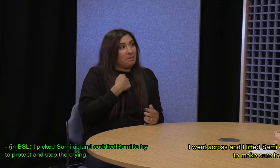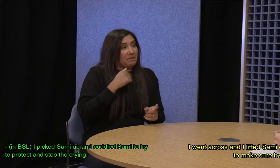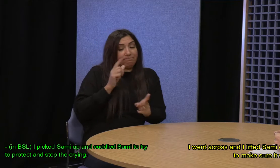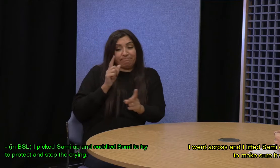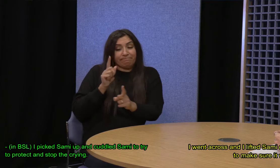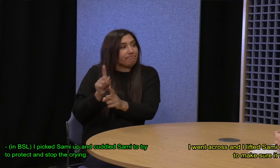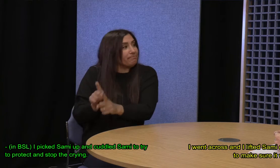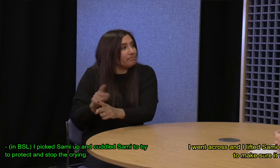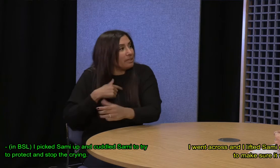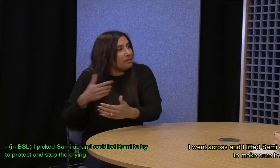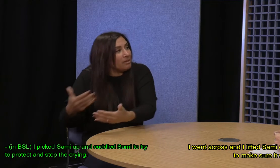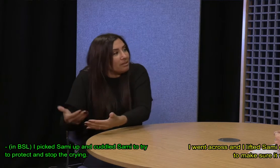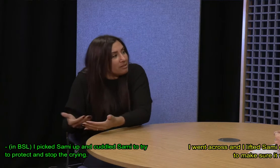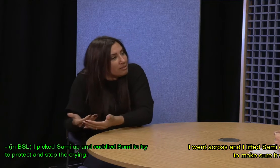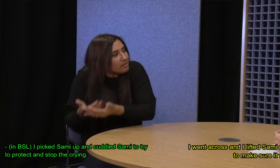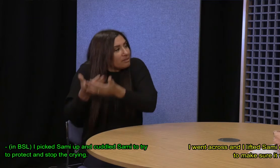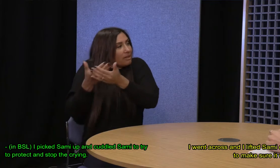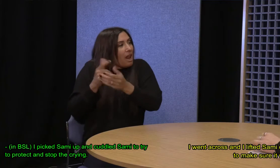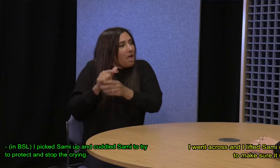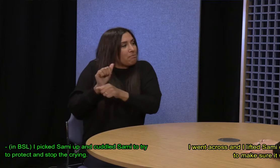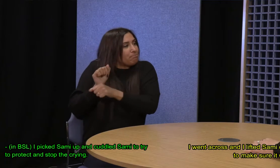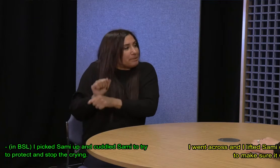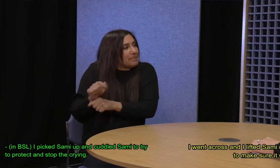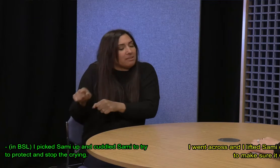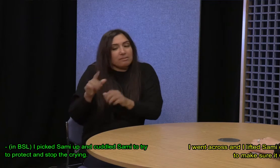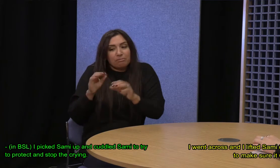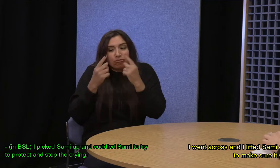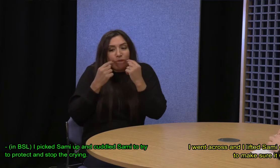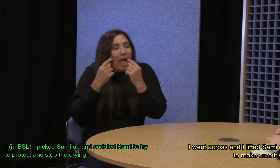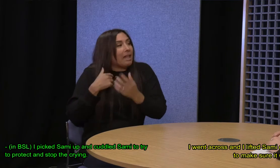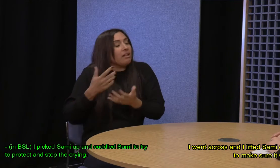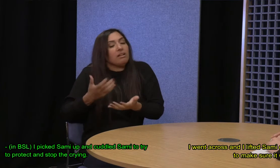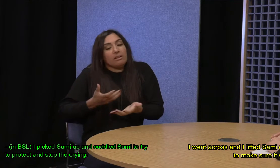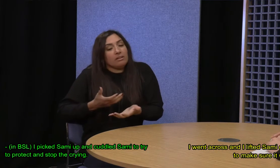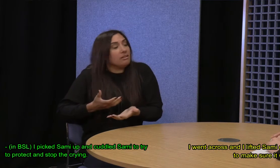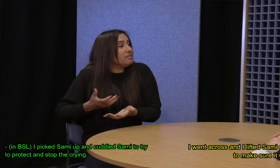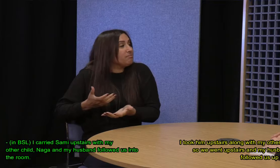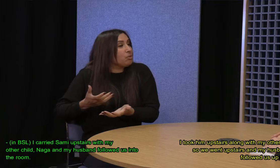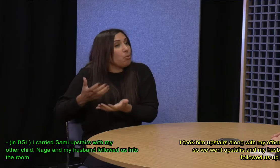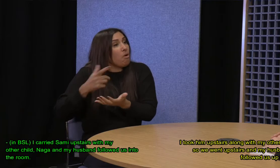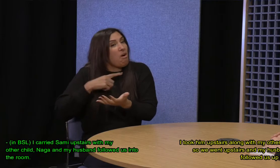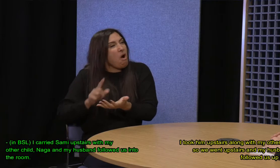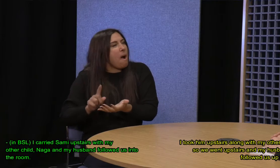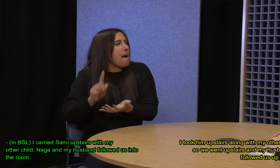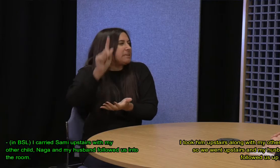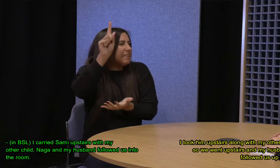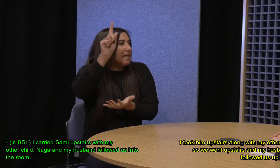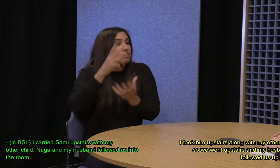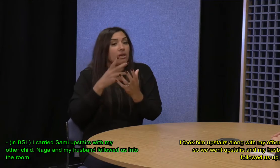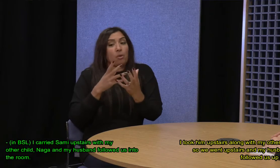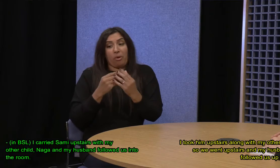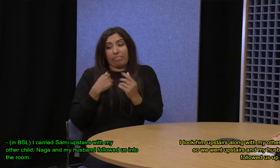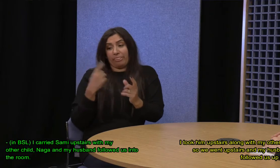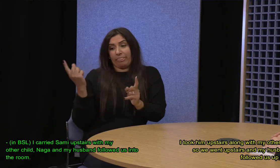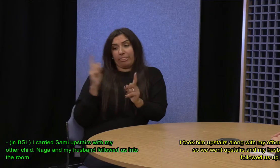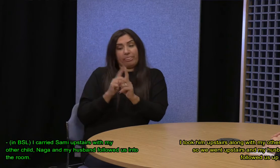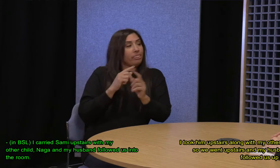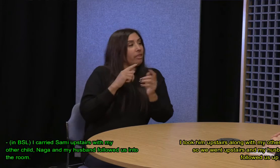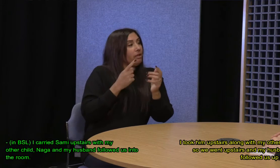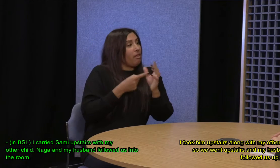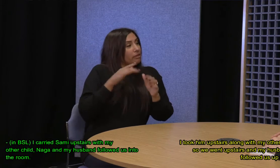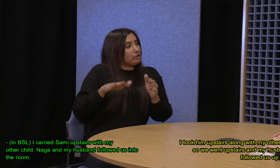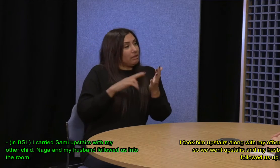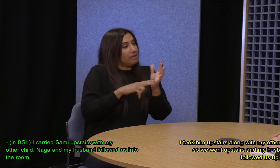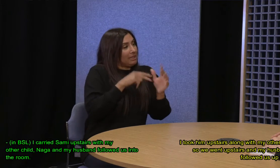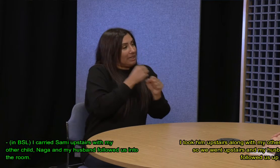crying. I went across and I lifted Sammy, obviously, to make sure it was okay, to protect him, and I took